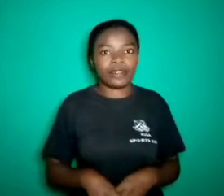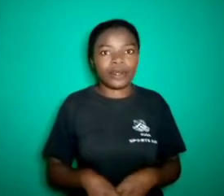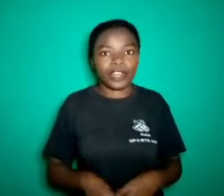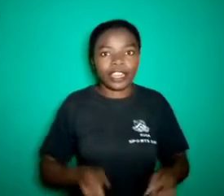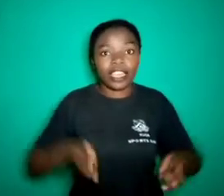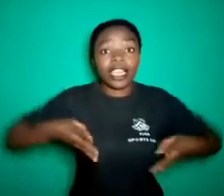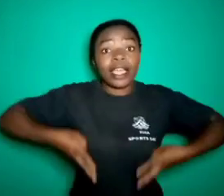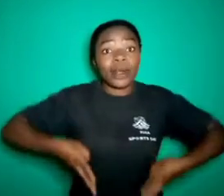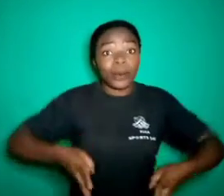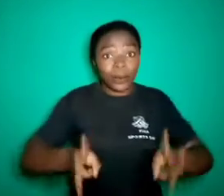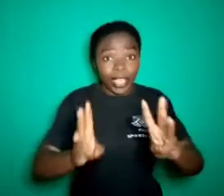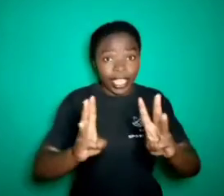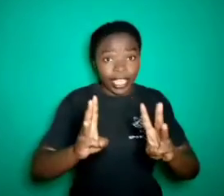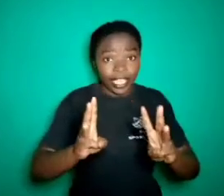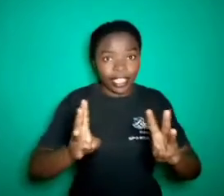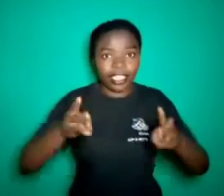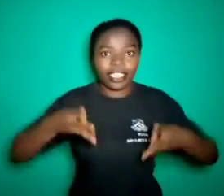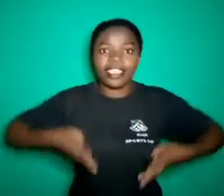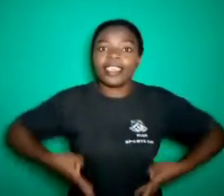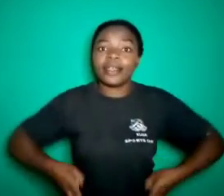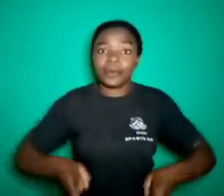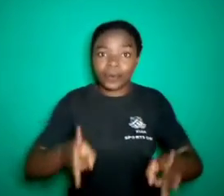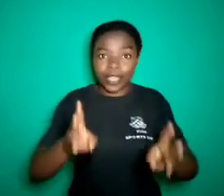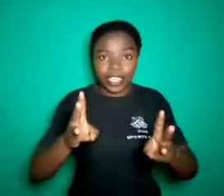road. Way. Way.